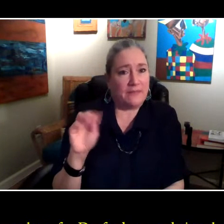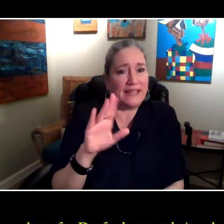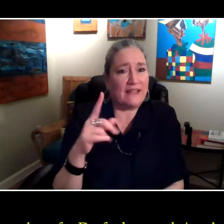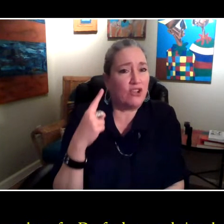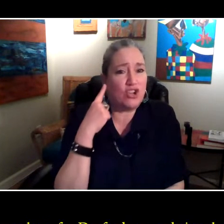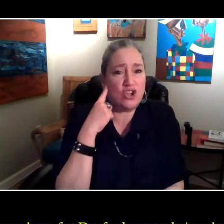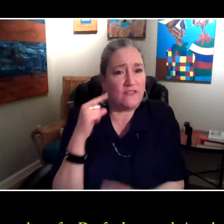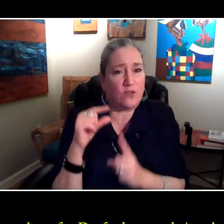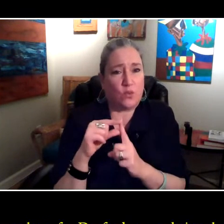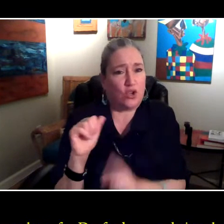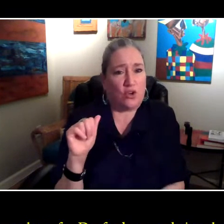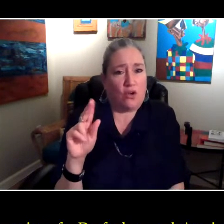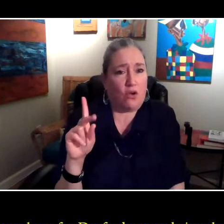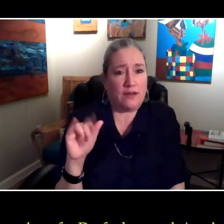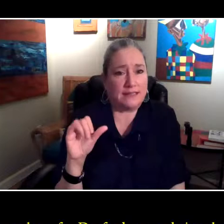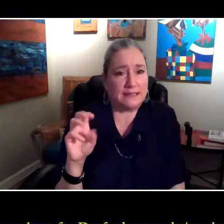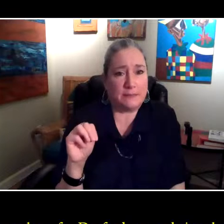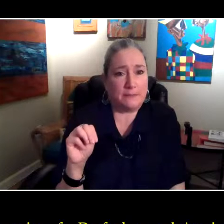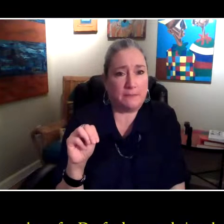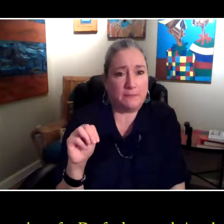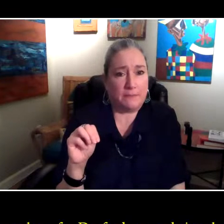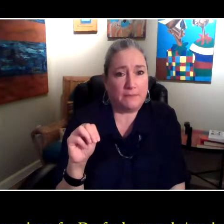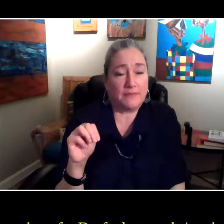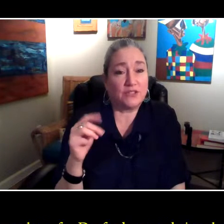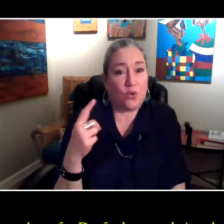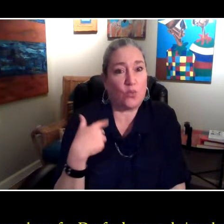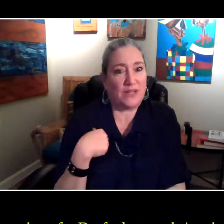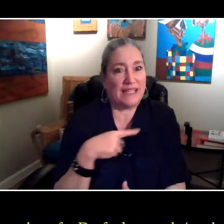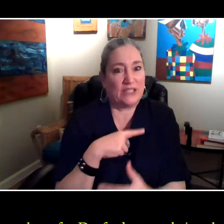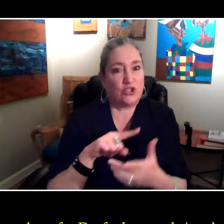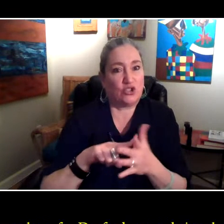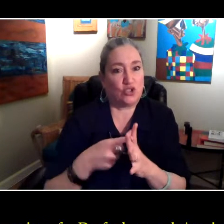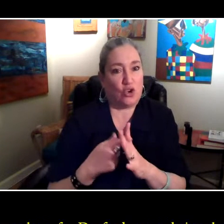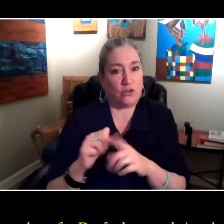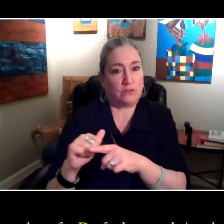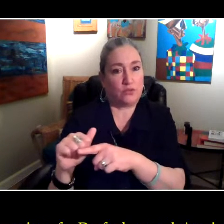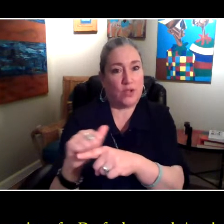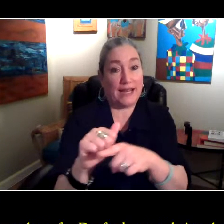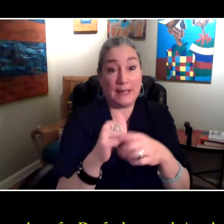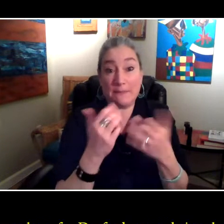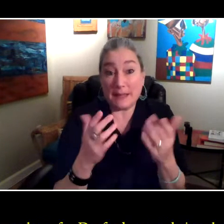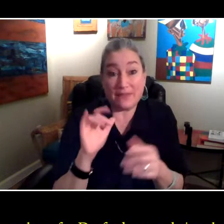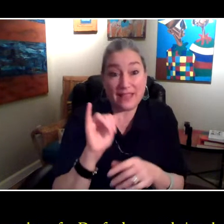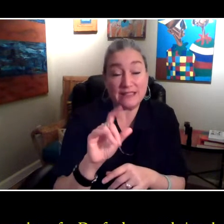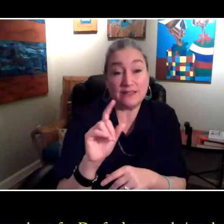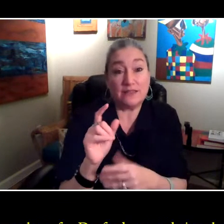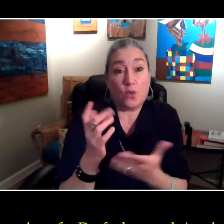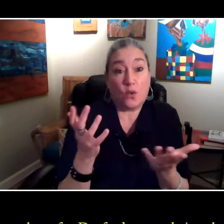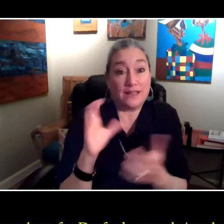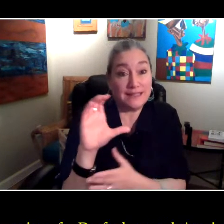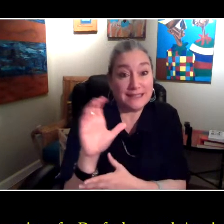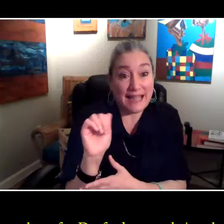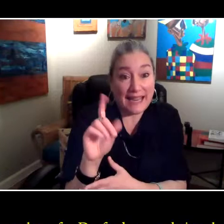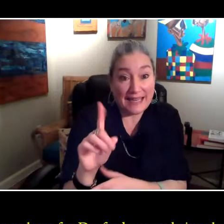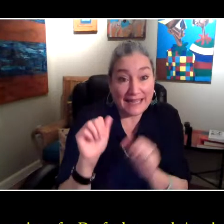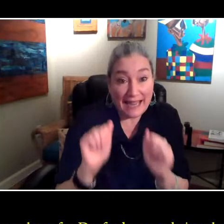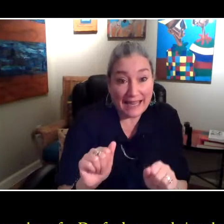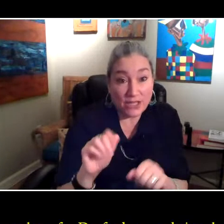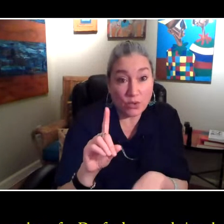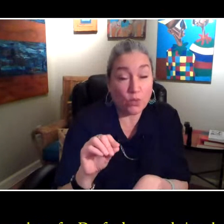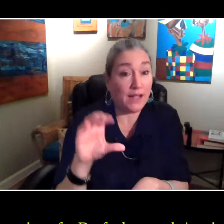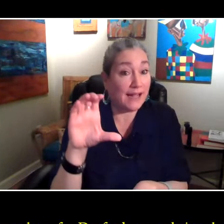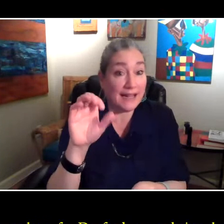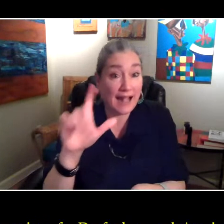with special ed, are not aware of autism. They haven't heard of the term autism before. And so we need to start